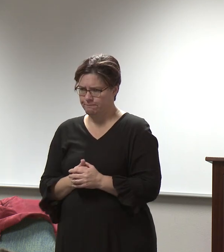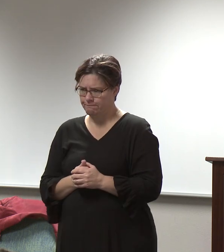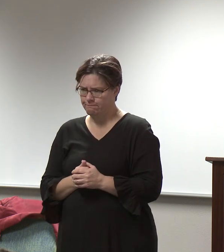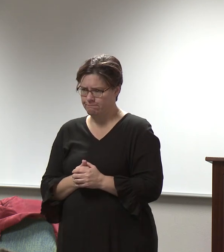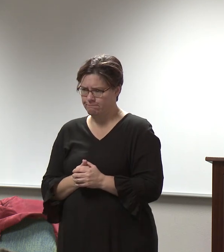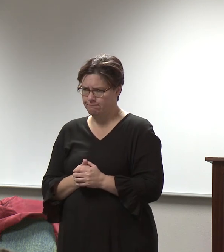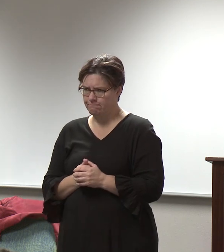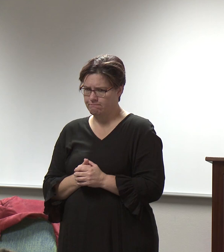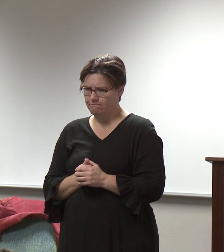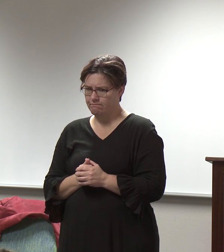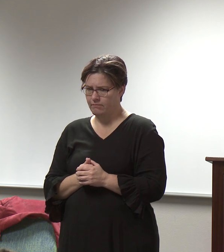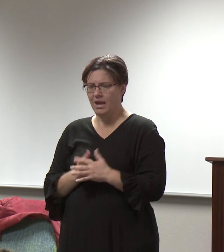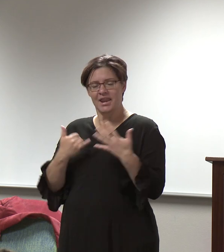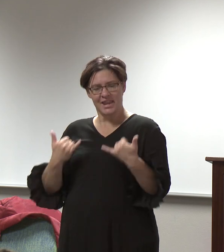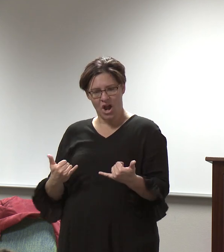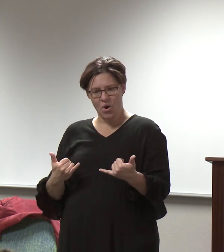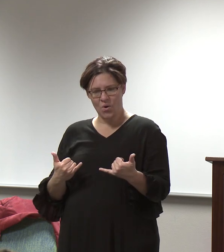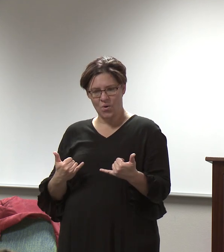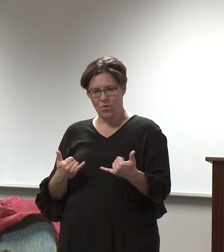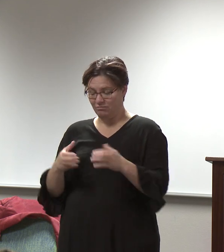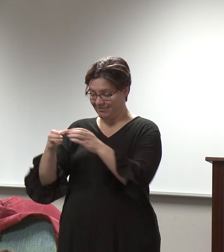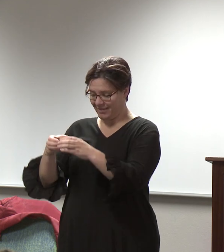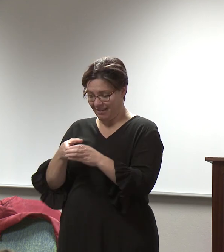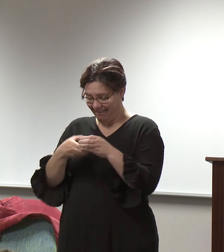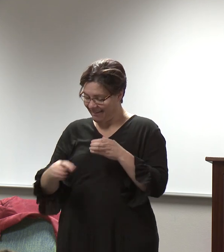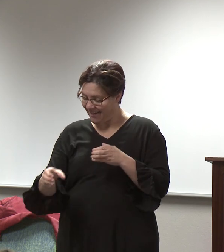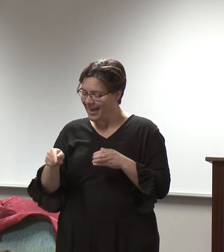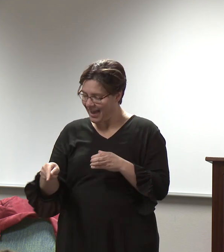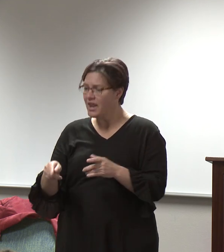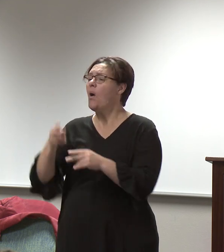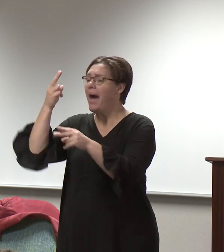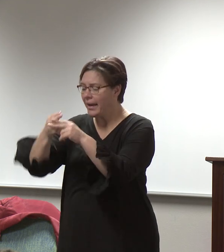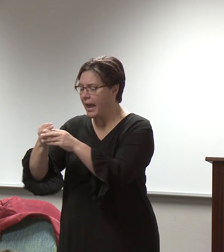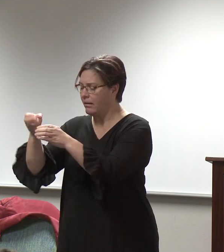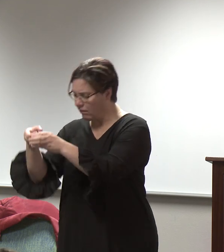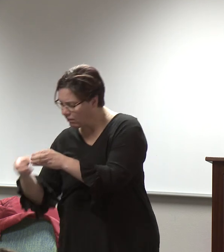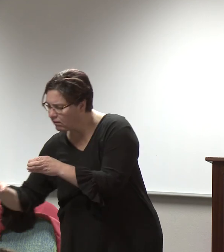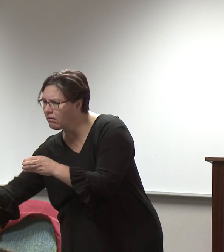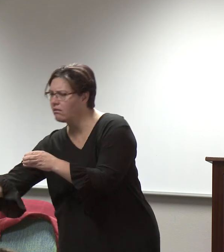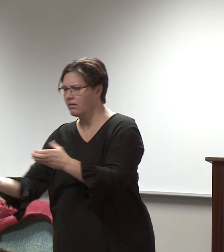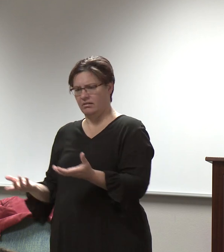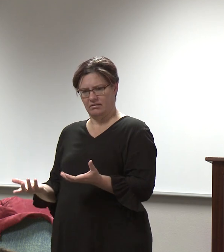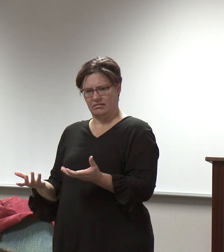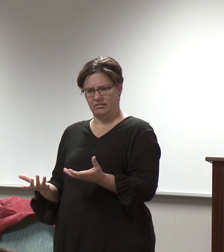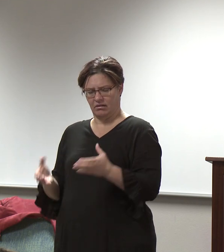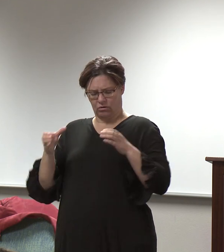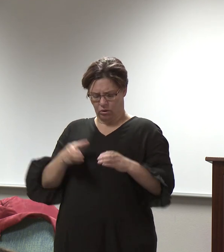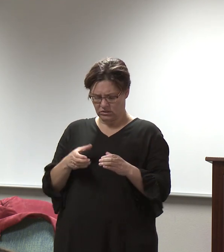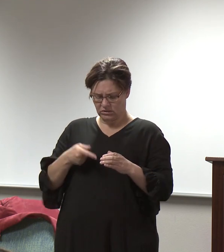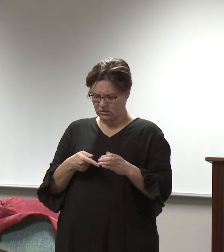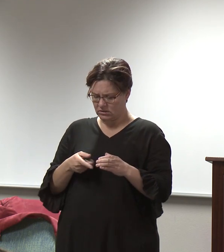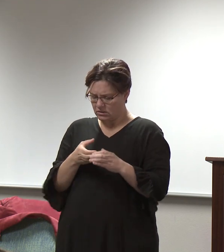are going to decolonize, again, linear time. You know, we had colonialism, and now